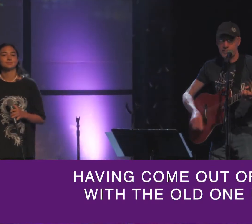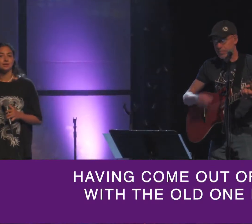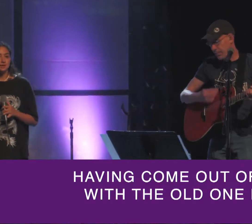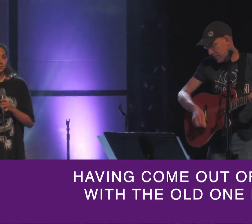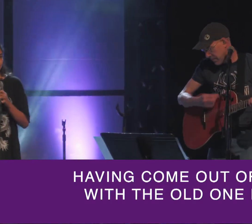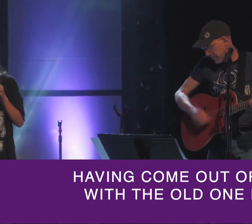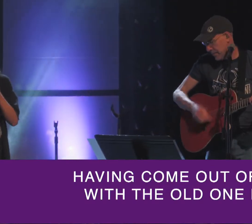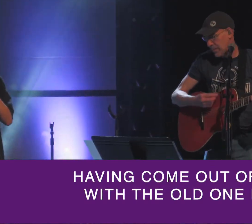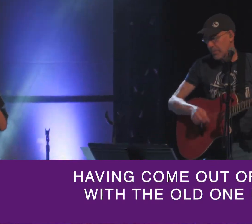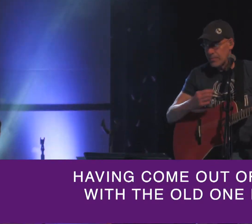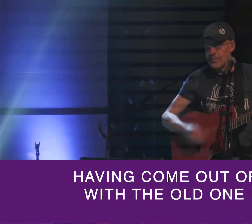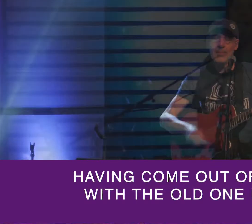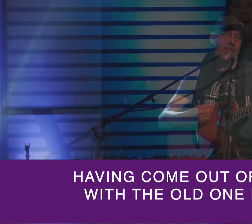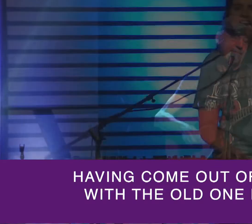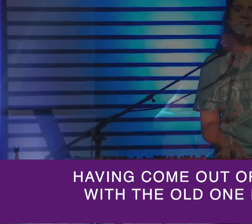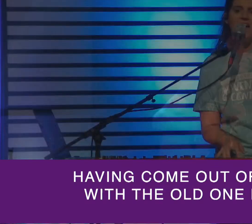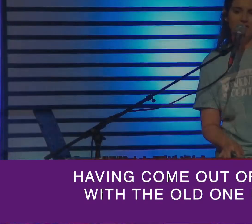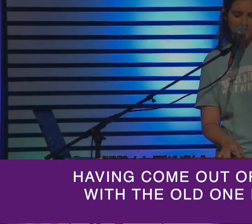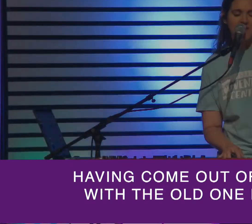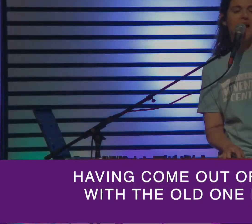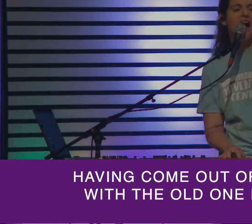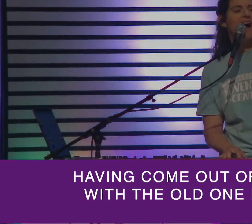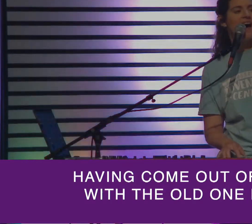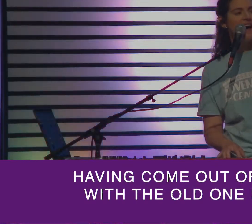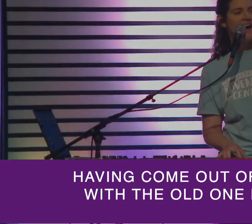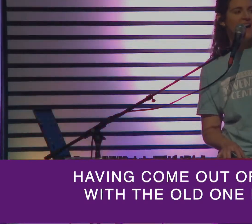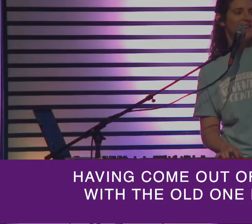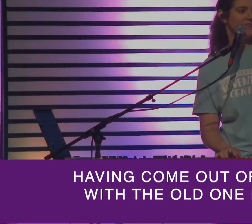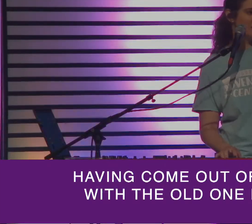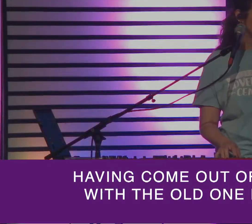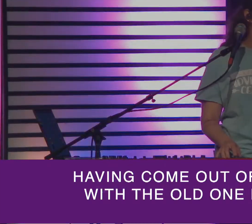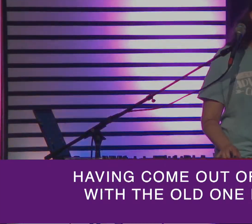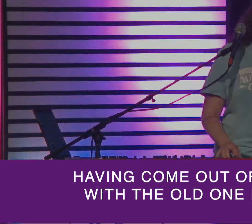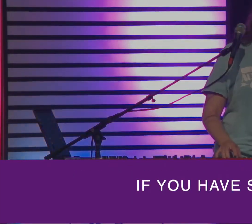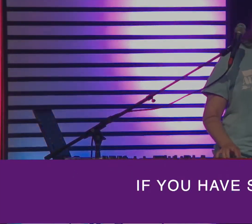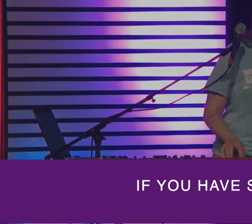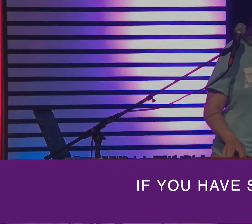waters with the old one left behind.